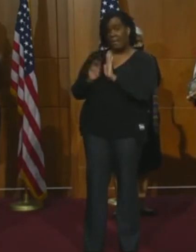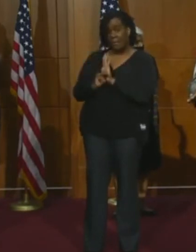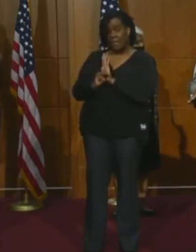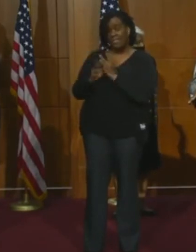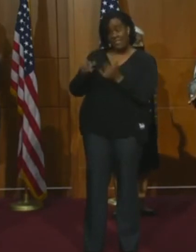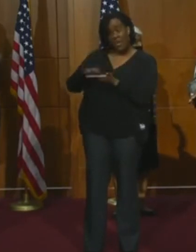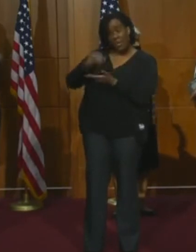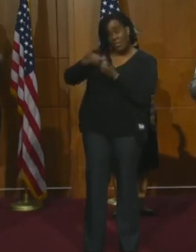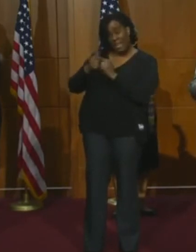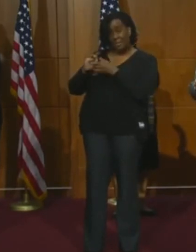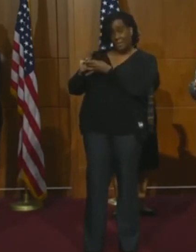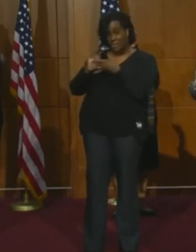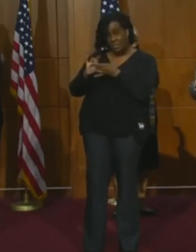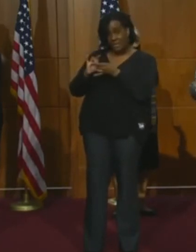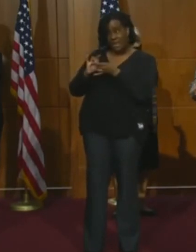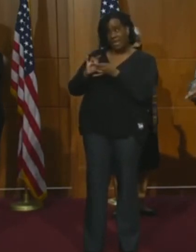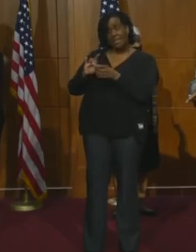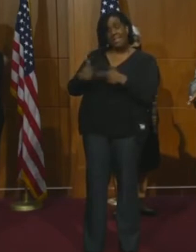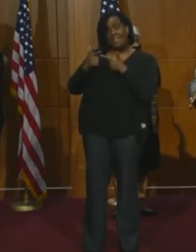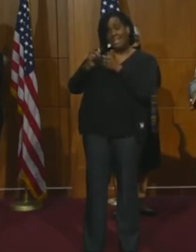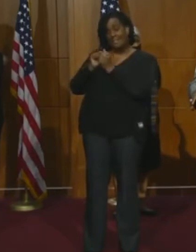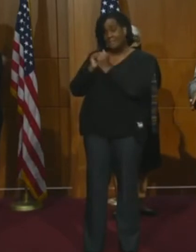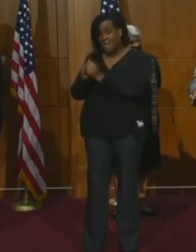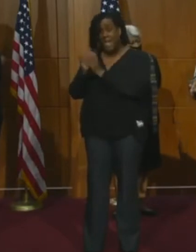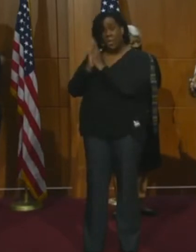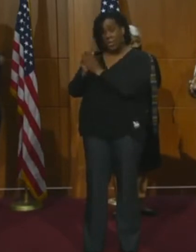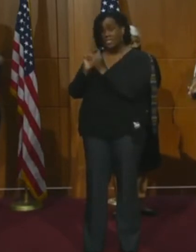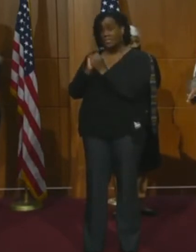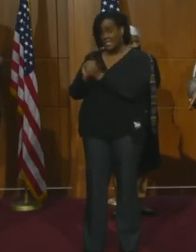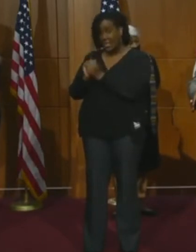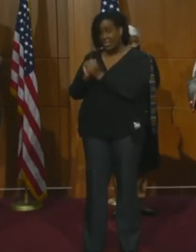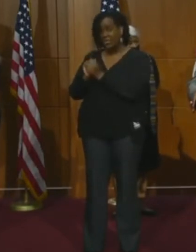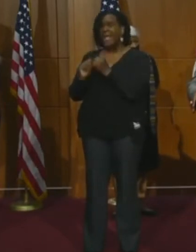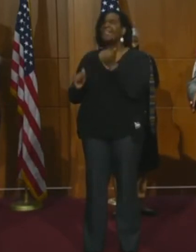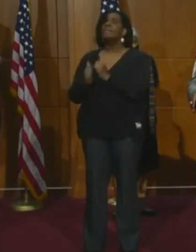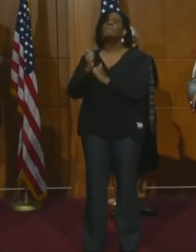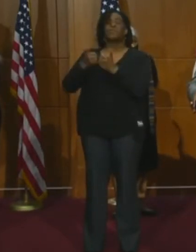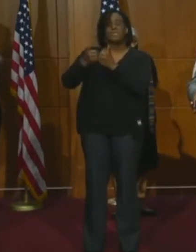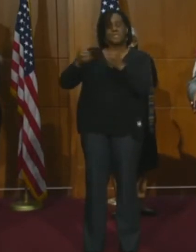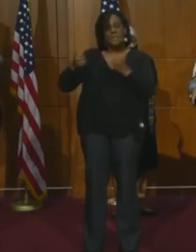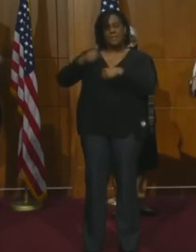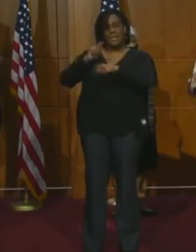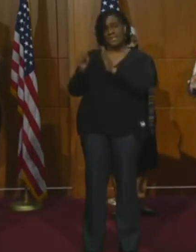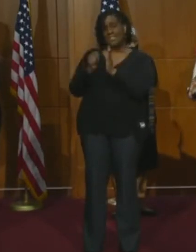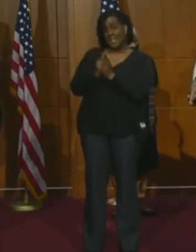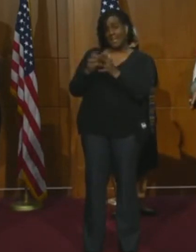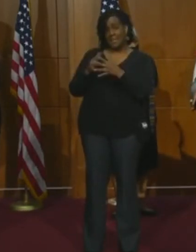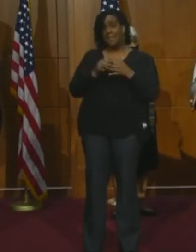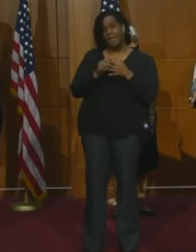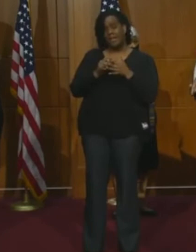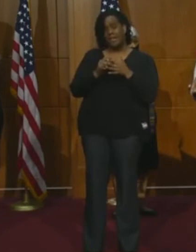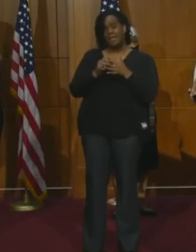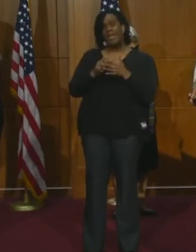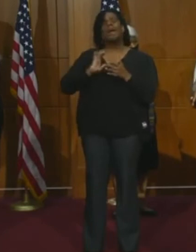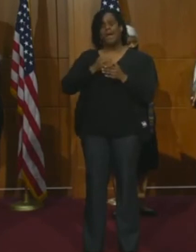to be unified and live peaceably and worship together at the most segregated hour in America, then we as a state can